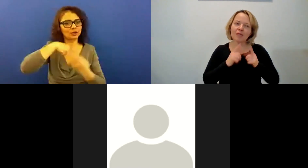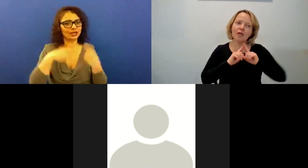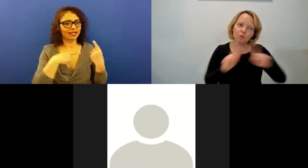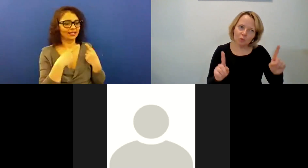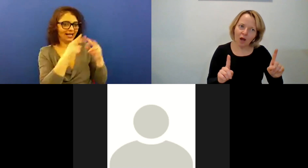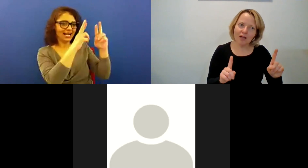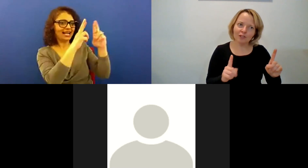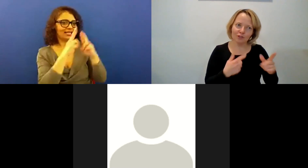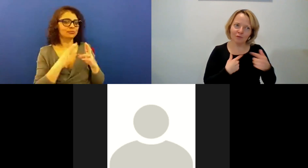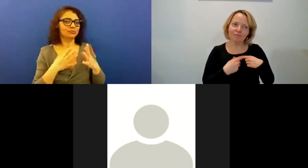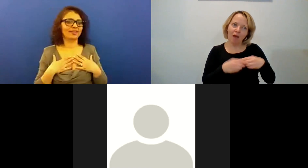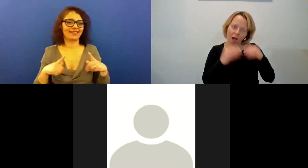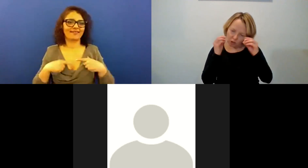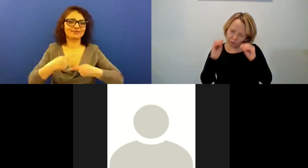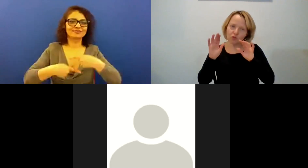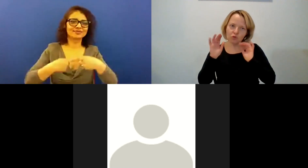cultural norms.